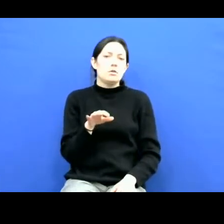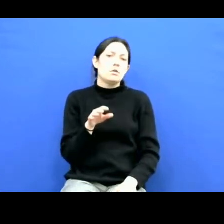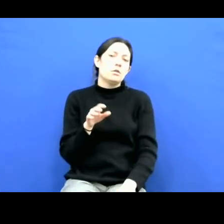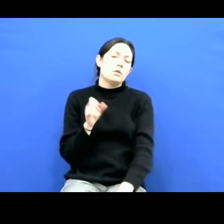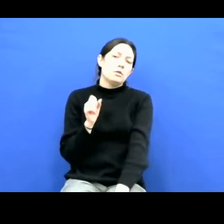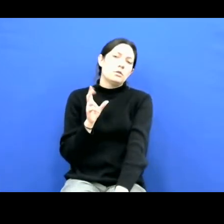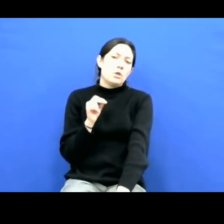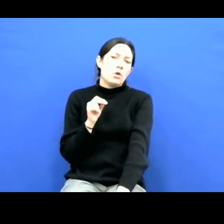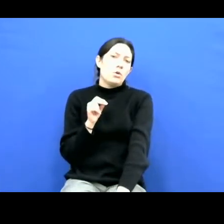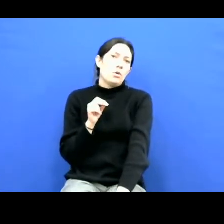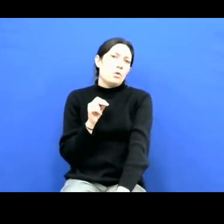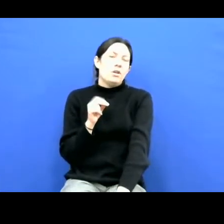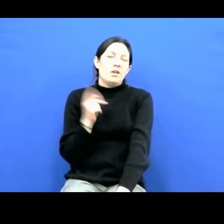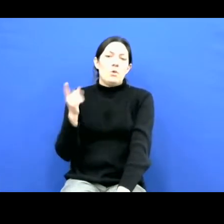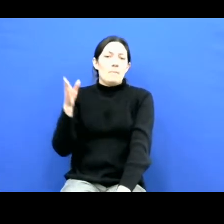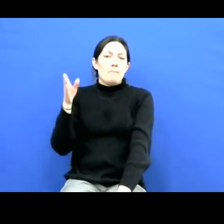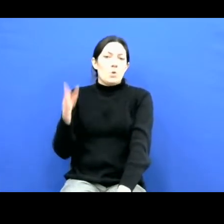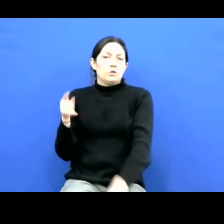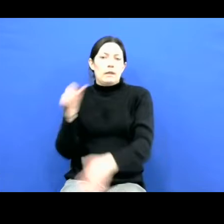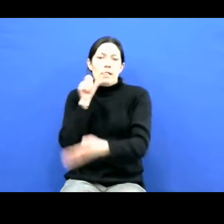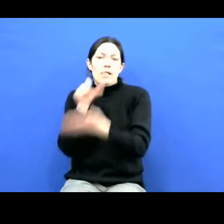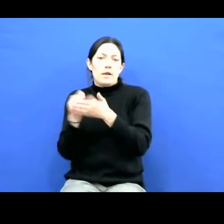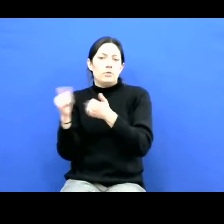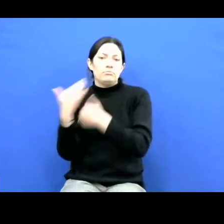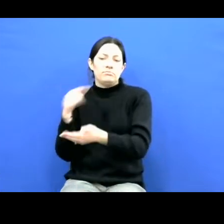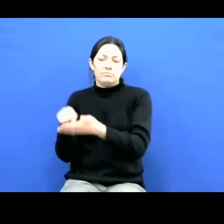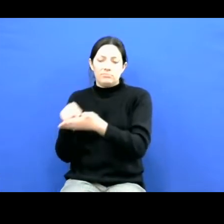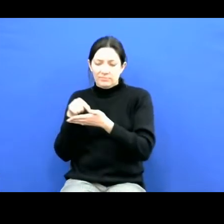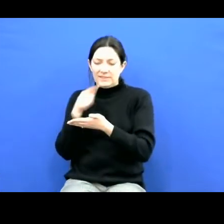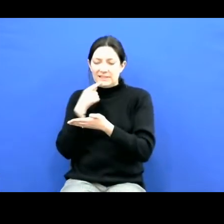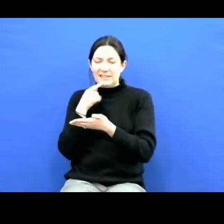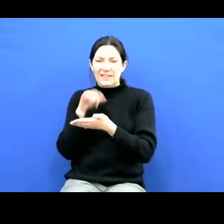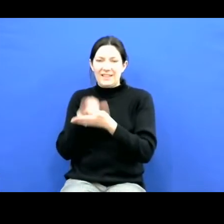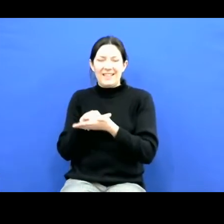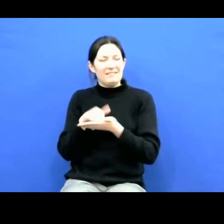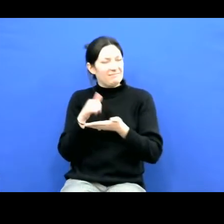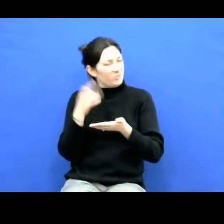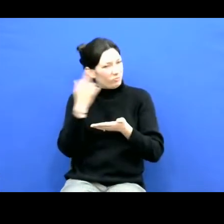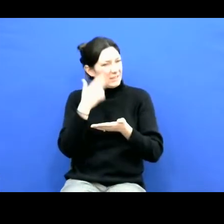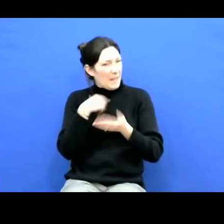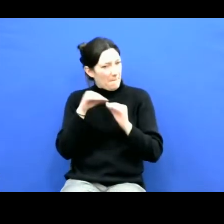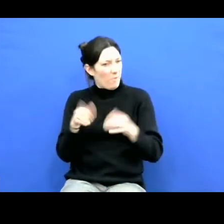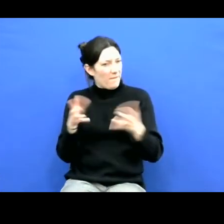an individual pointed out in their letter, that's part of what drew them to this area. So,